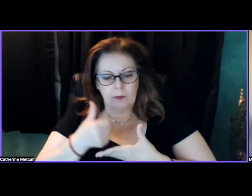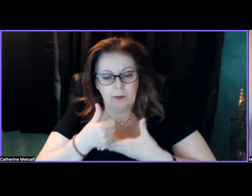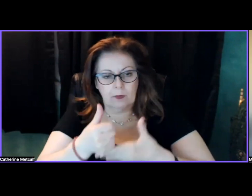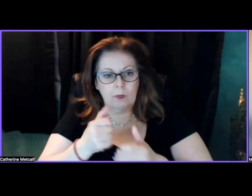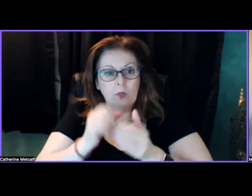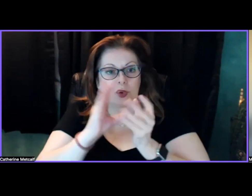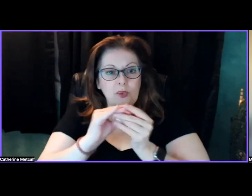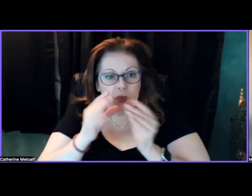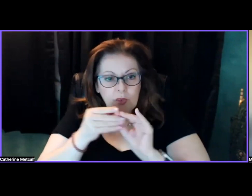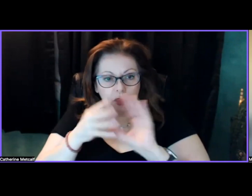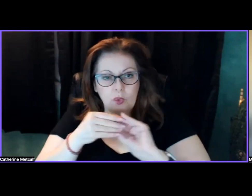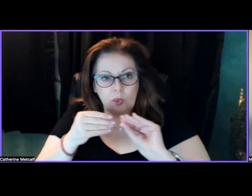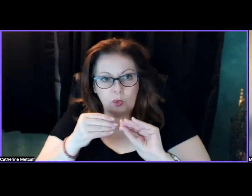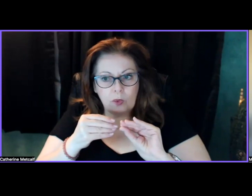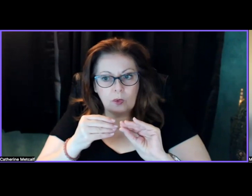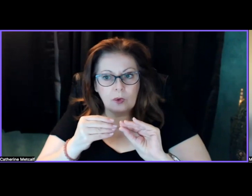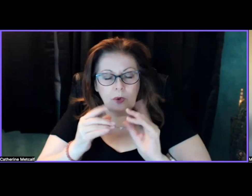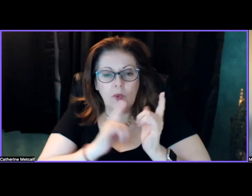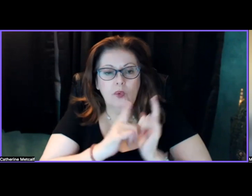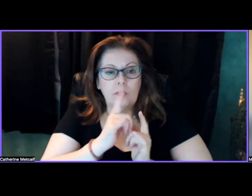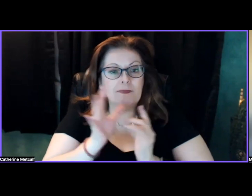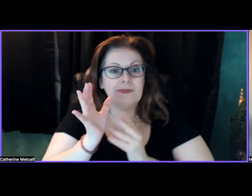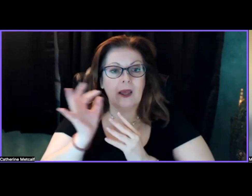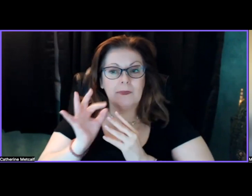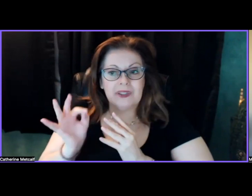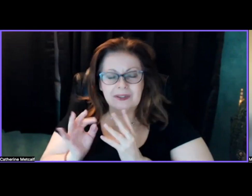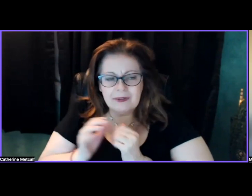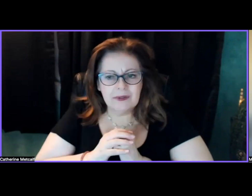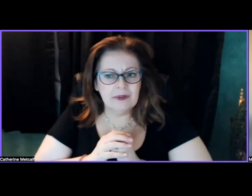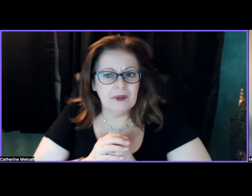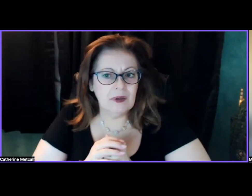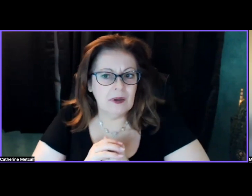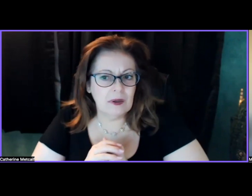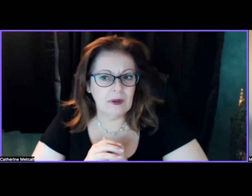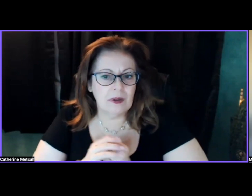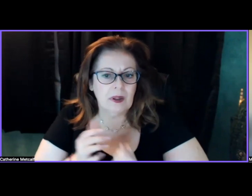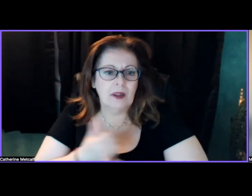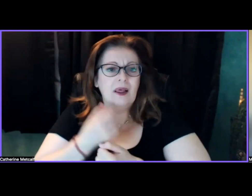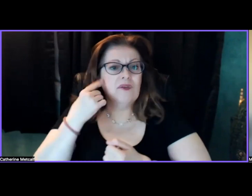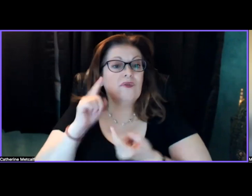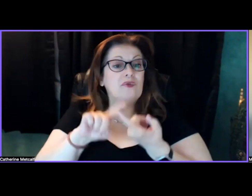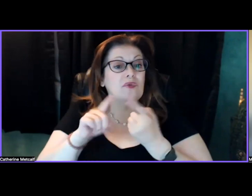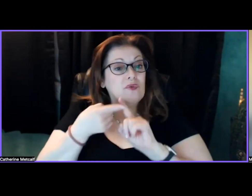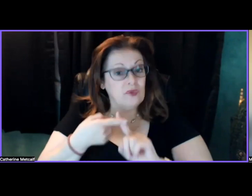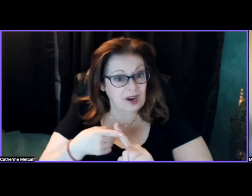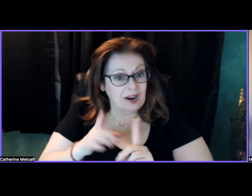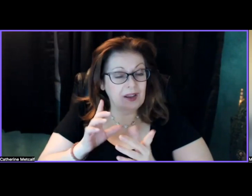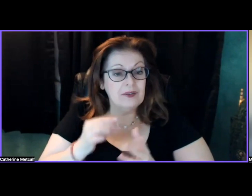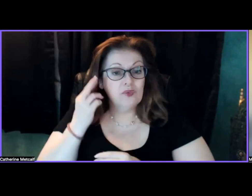and overpriced. Romanticize absence, chemicals, playing a song you love for friends, and realizing the hook is a little bit lazy.